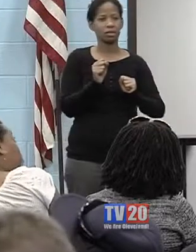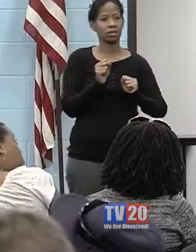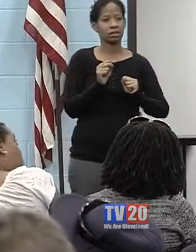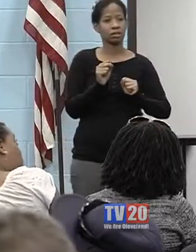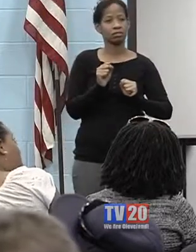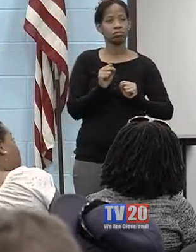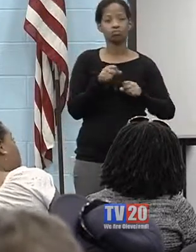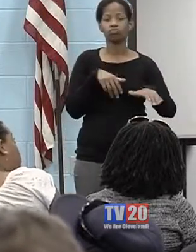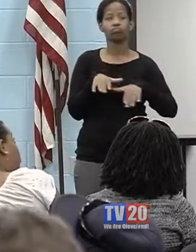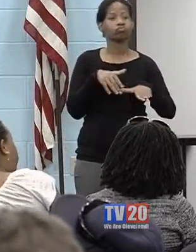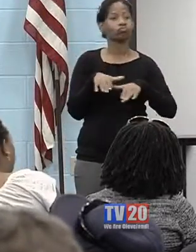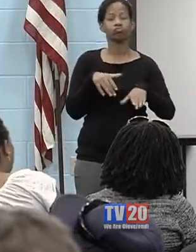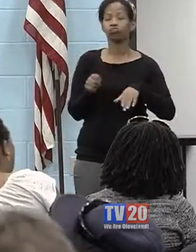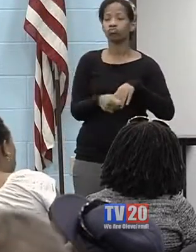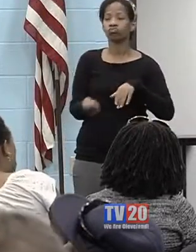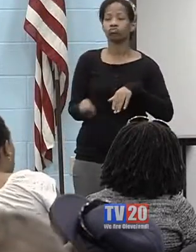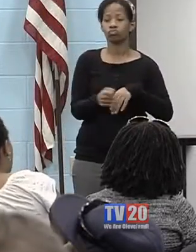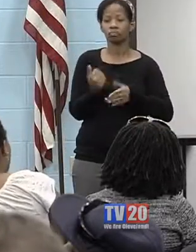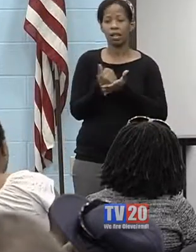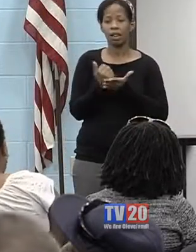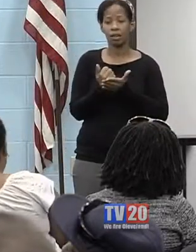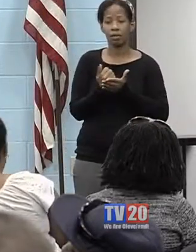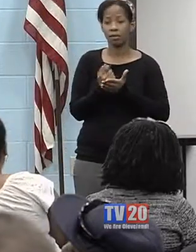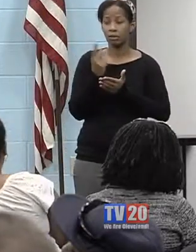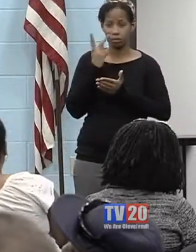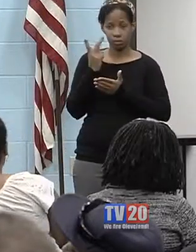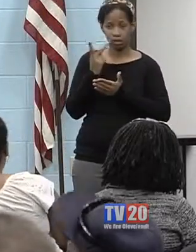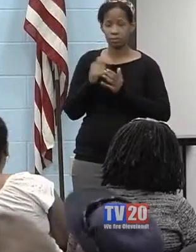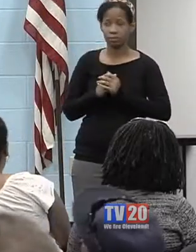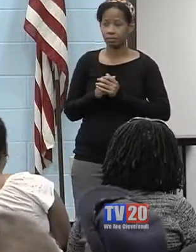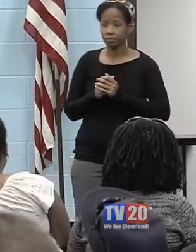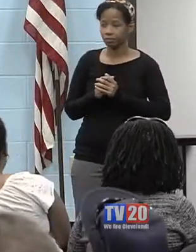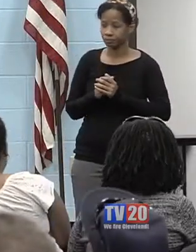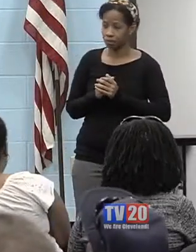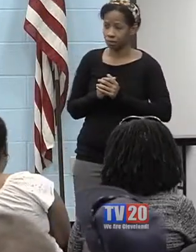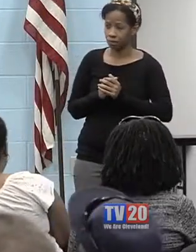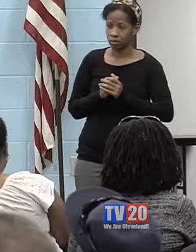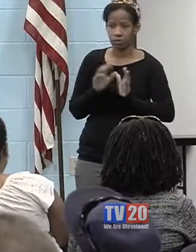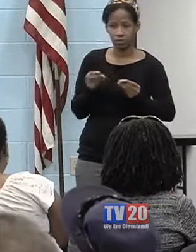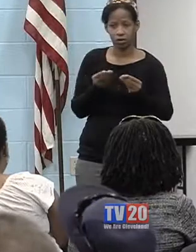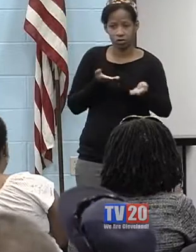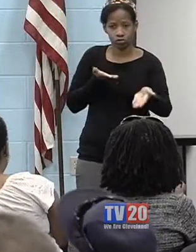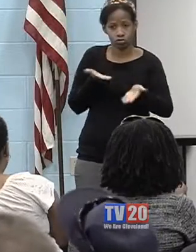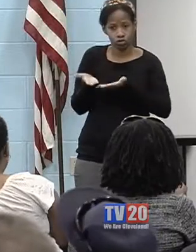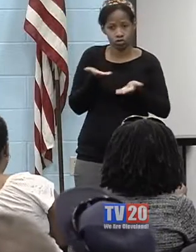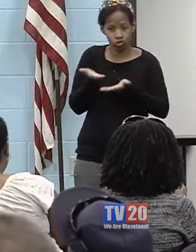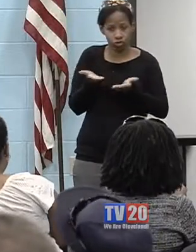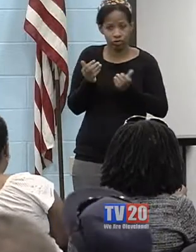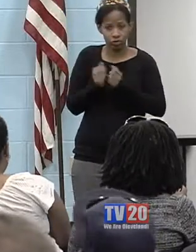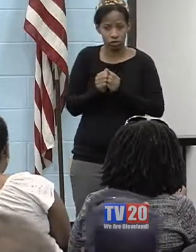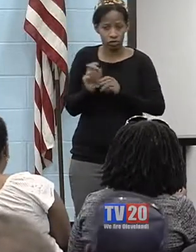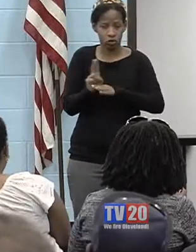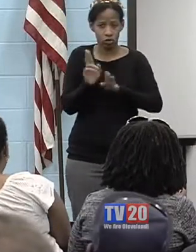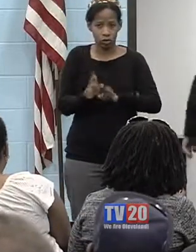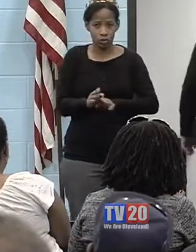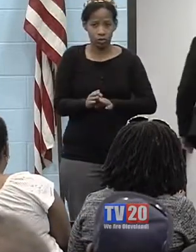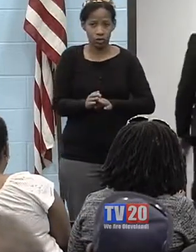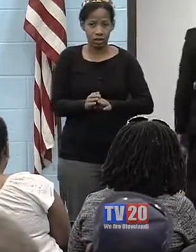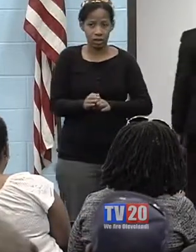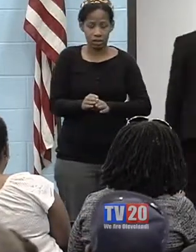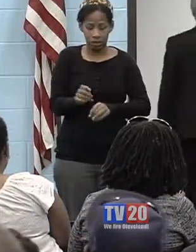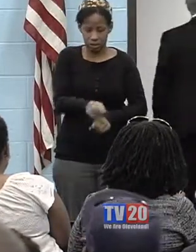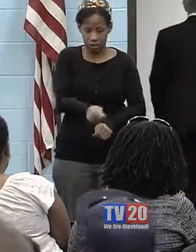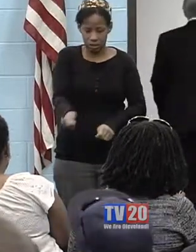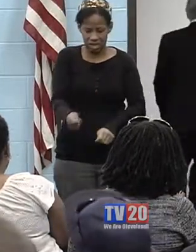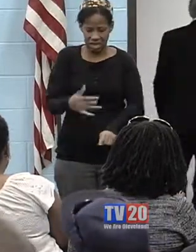with this cane. And the cane is used, and you've seen them if you don't use them yourself. It provides surface feedback to the user. You can tell what terrain